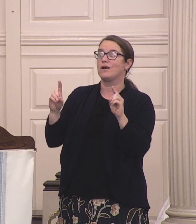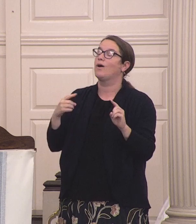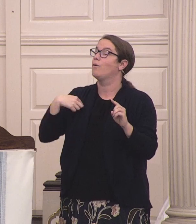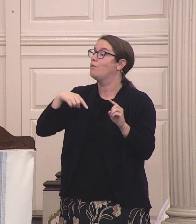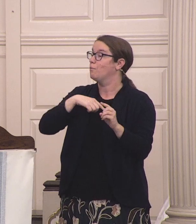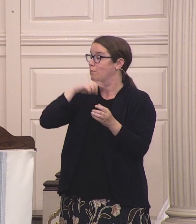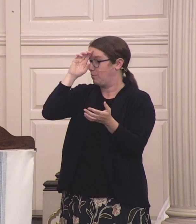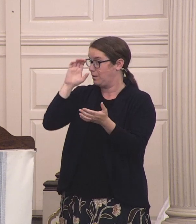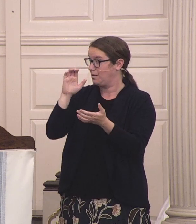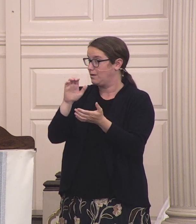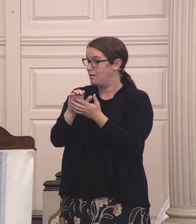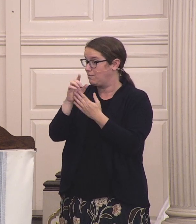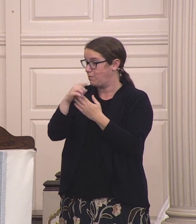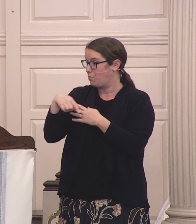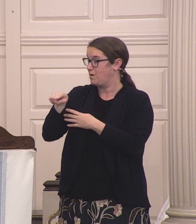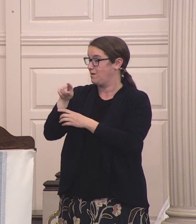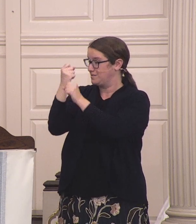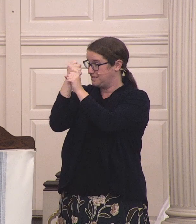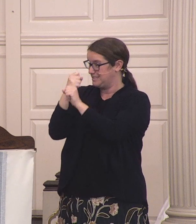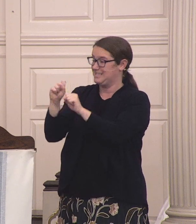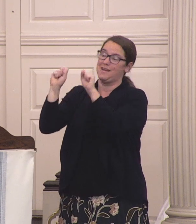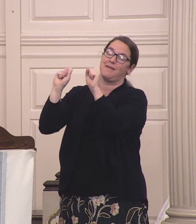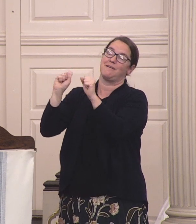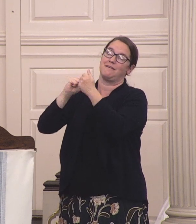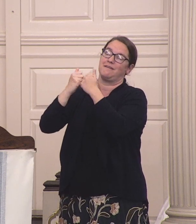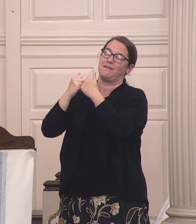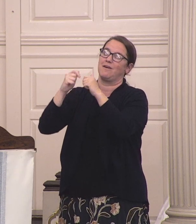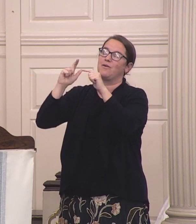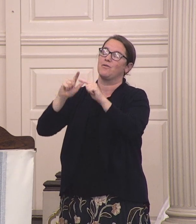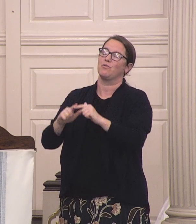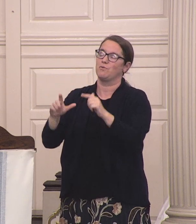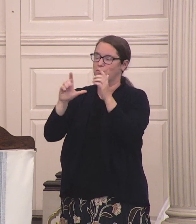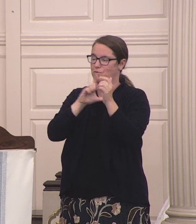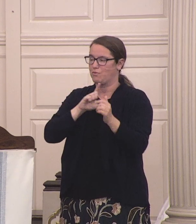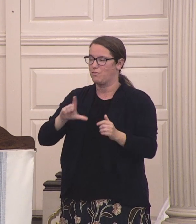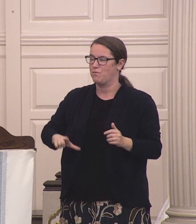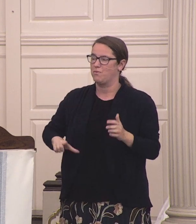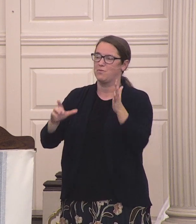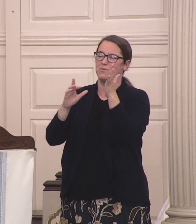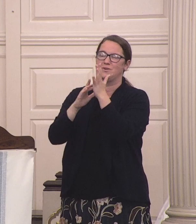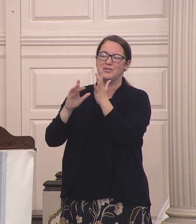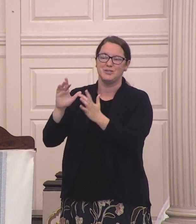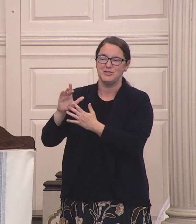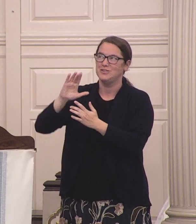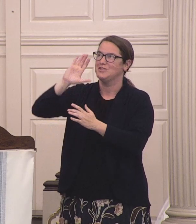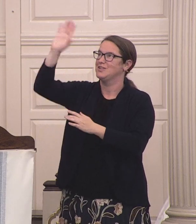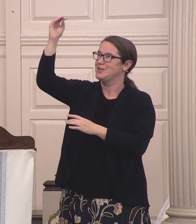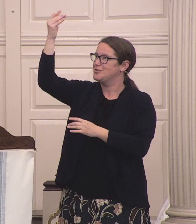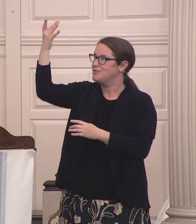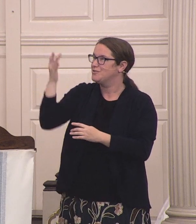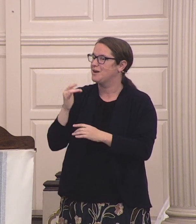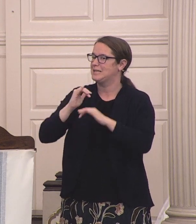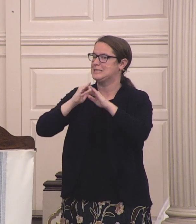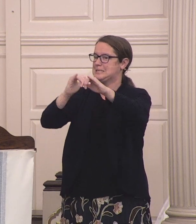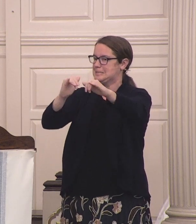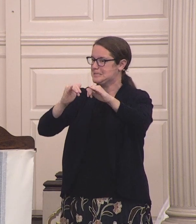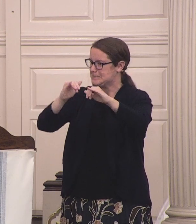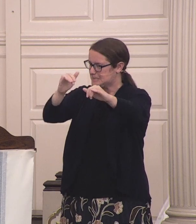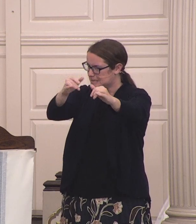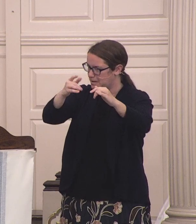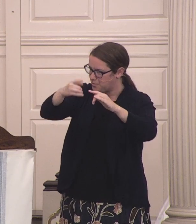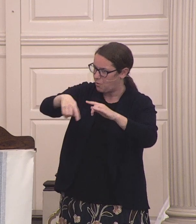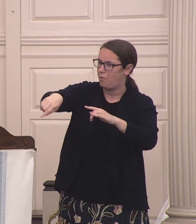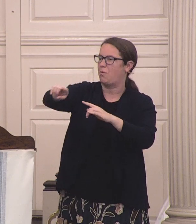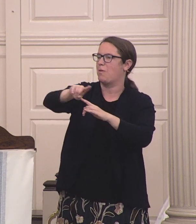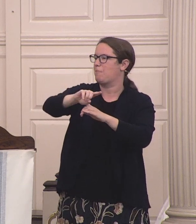believe that we are saved through the grace of the Lord Jesus, in the same way as they," the whole